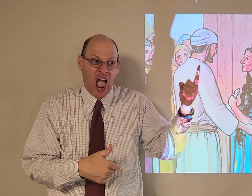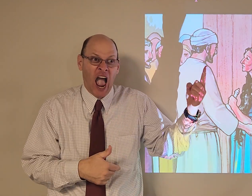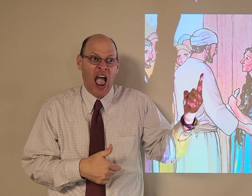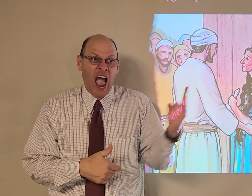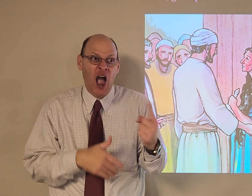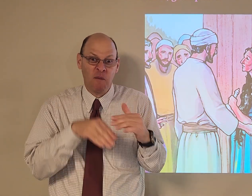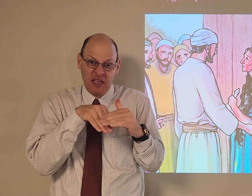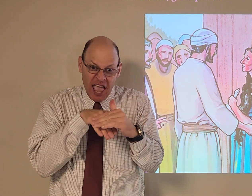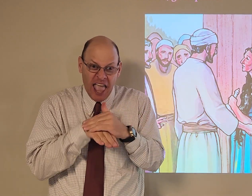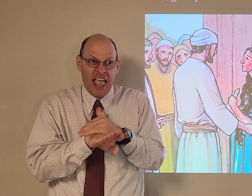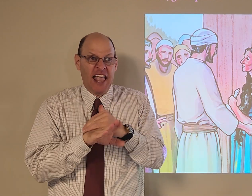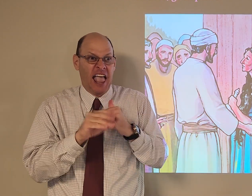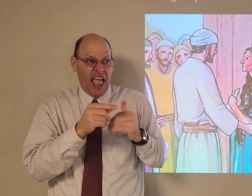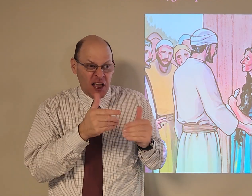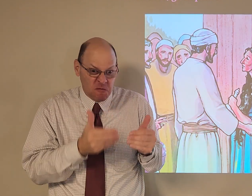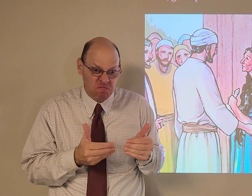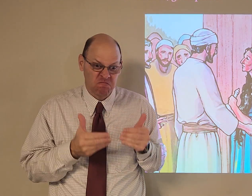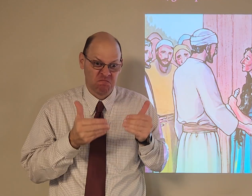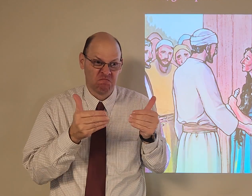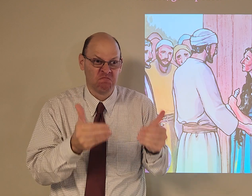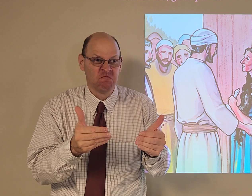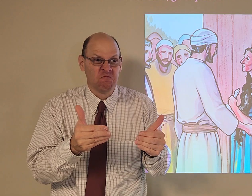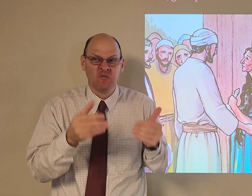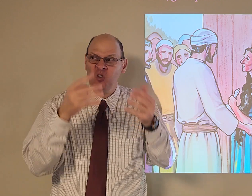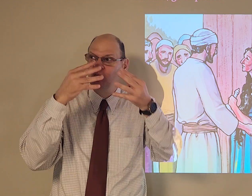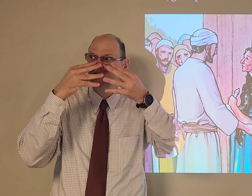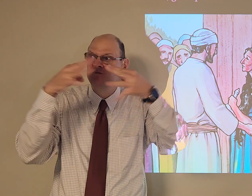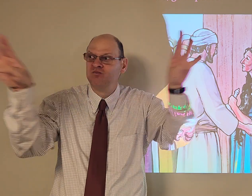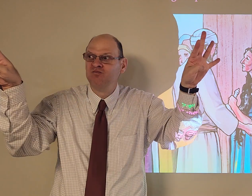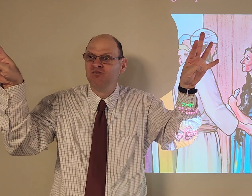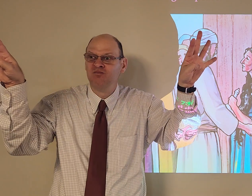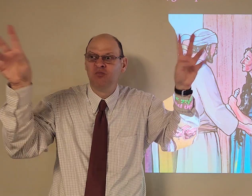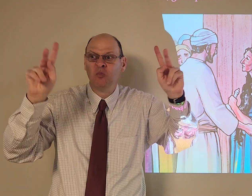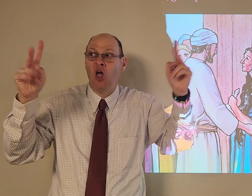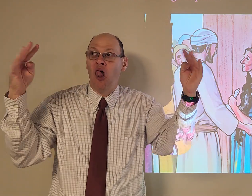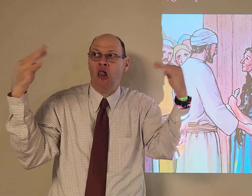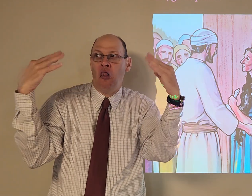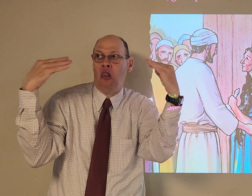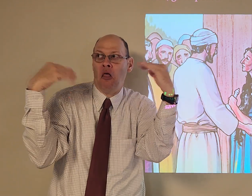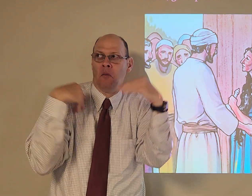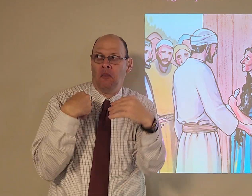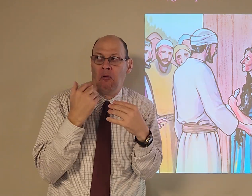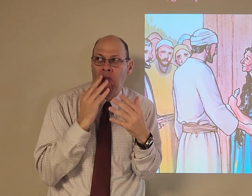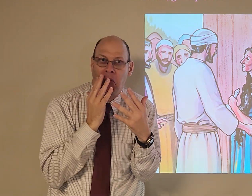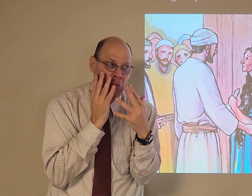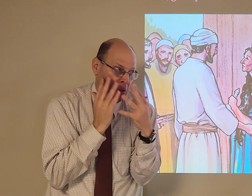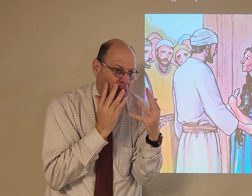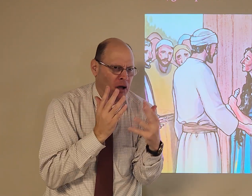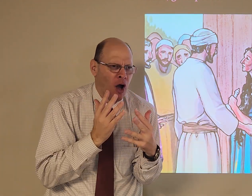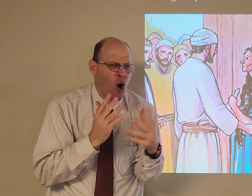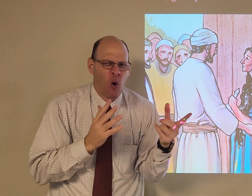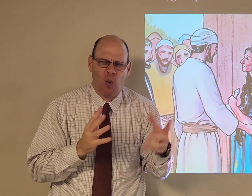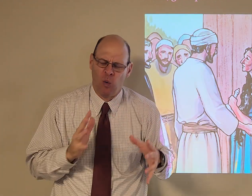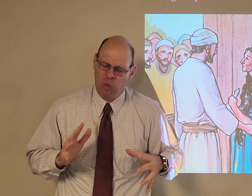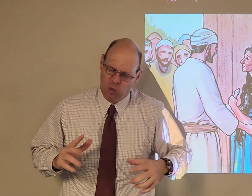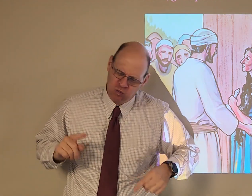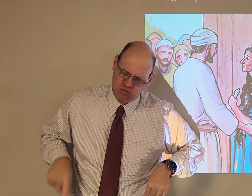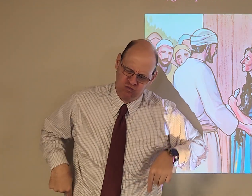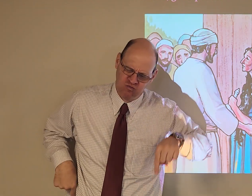She had great faith. She took it upon herself to come where Jesus was. She probably looked for him. She heard where he